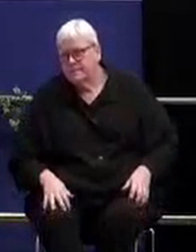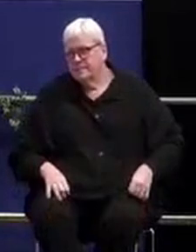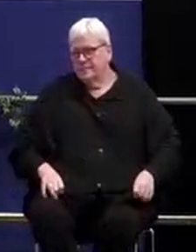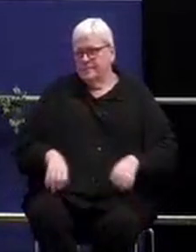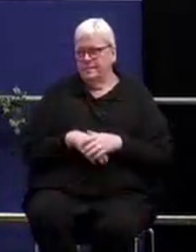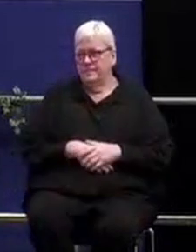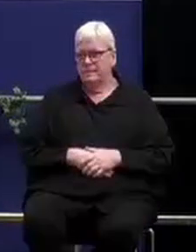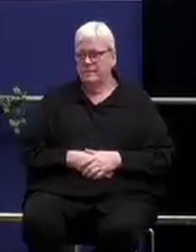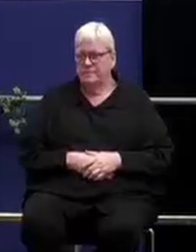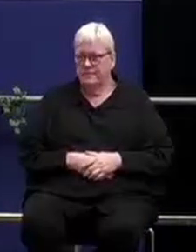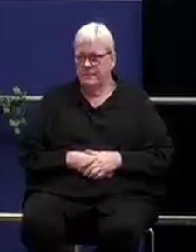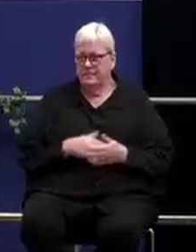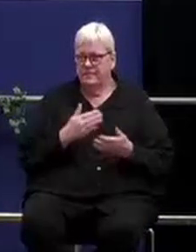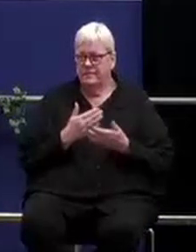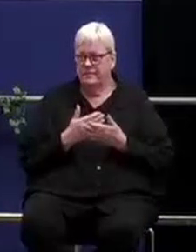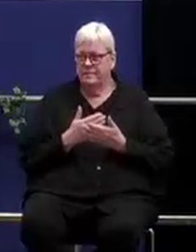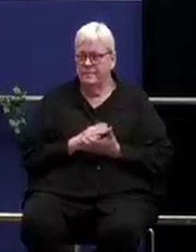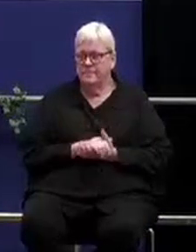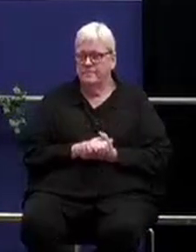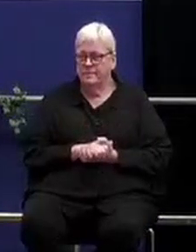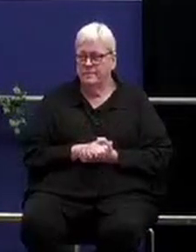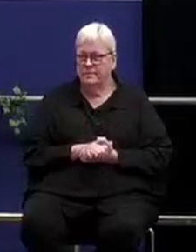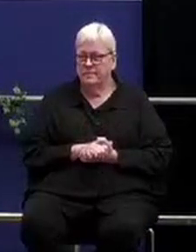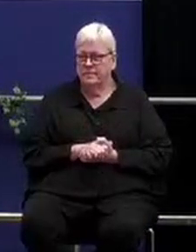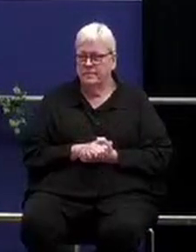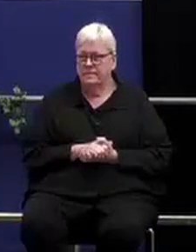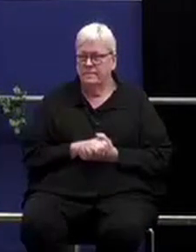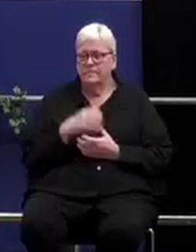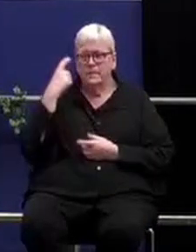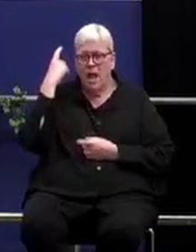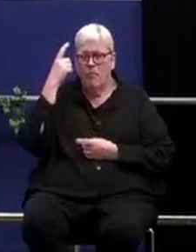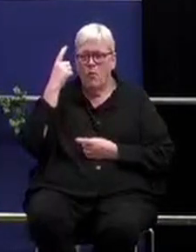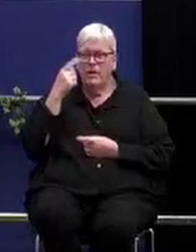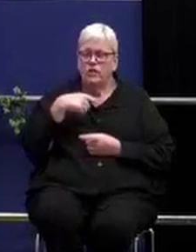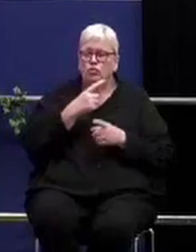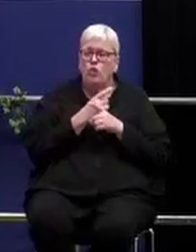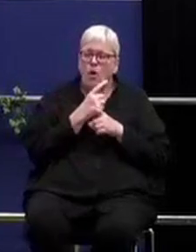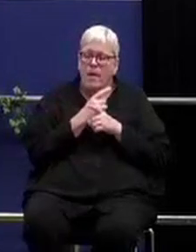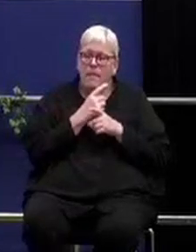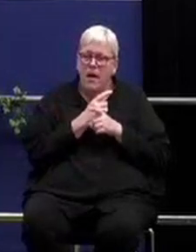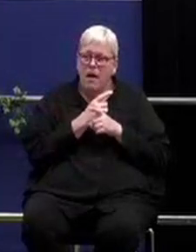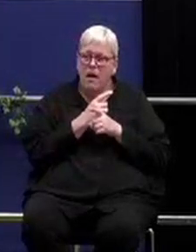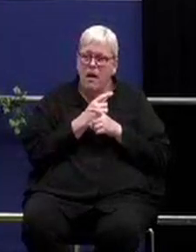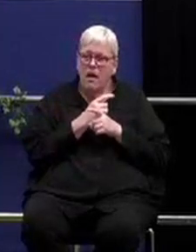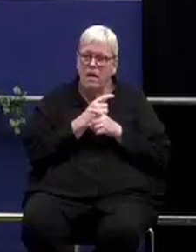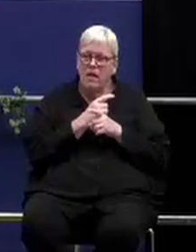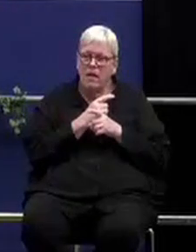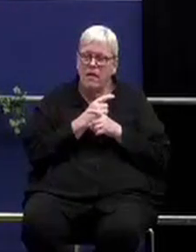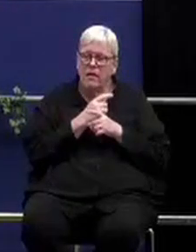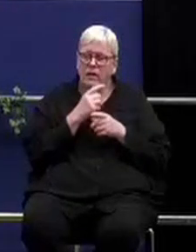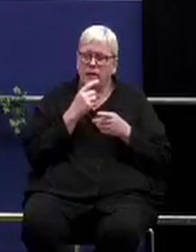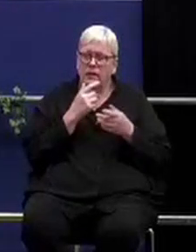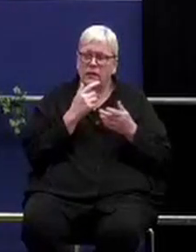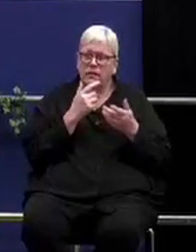Hi, amazing talk, thank you so much. I was wondering, so you were talking about the constraints of the world